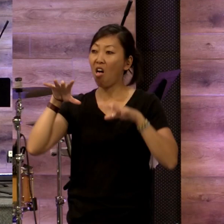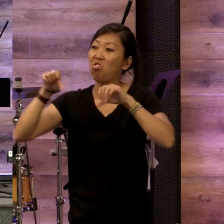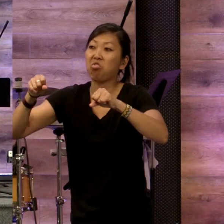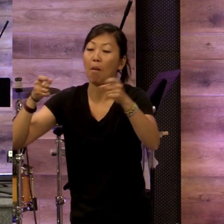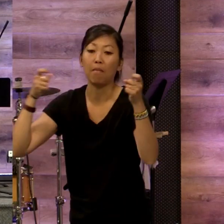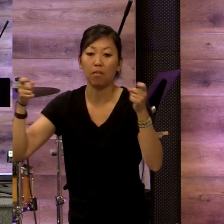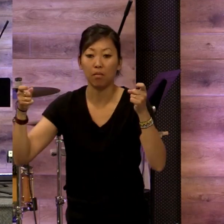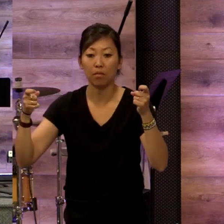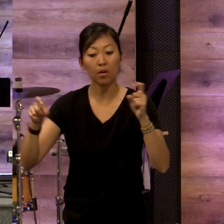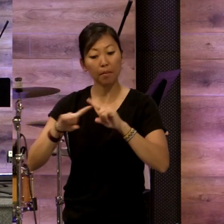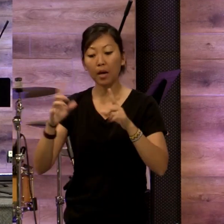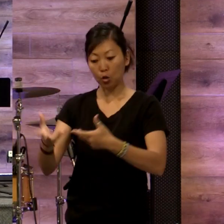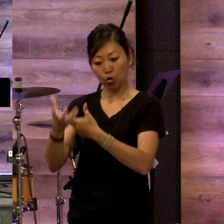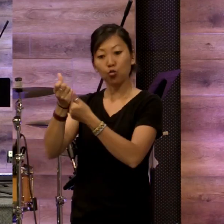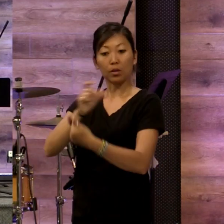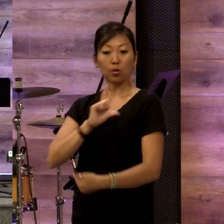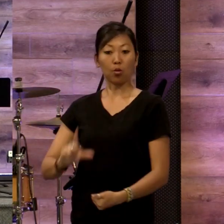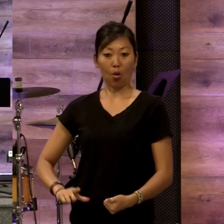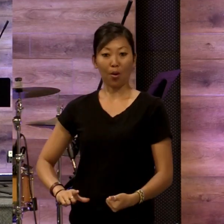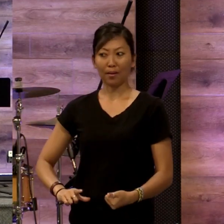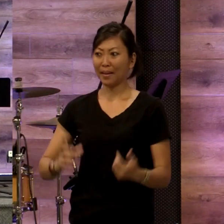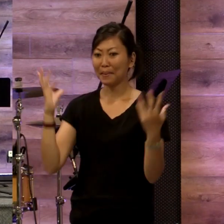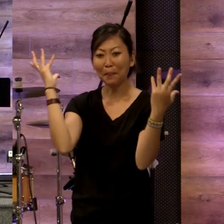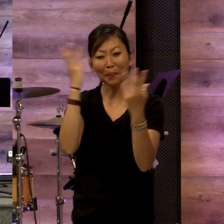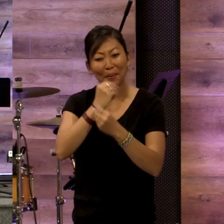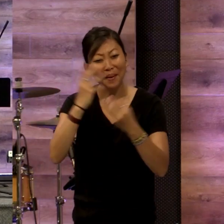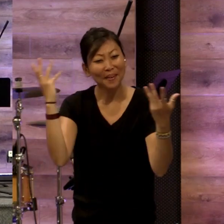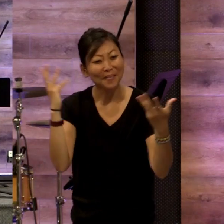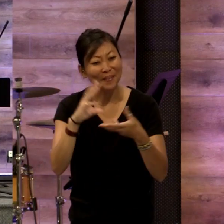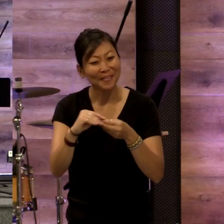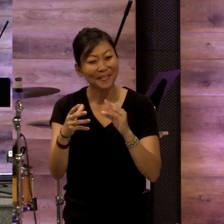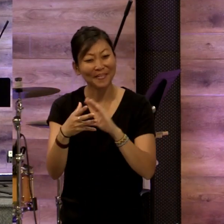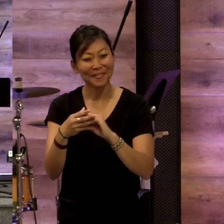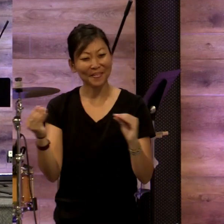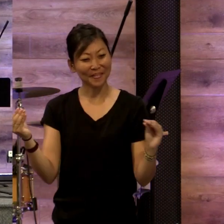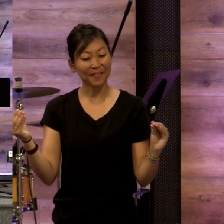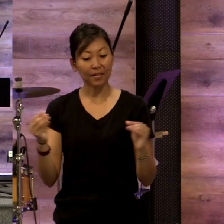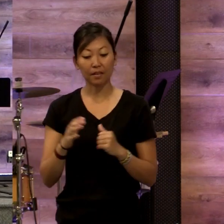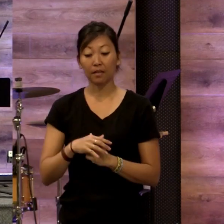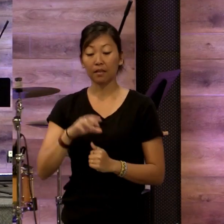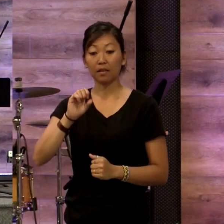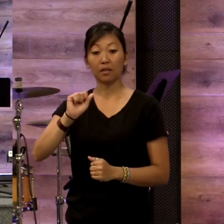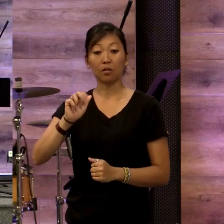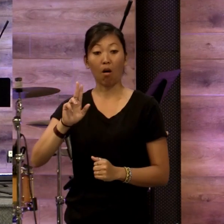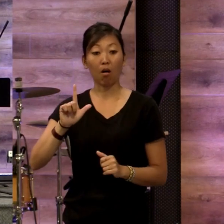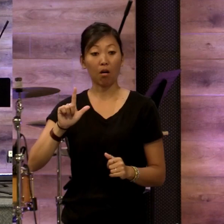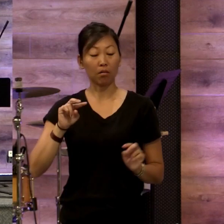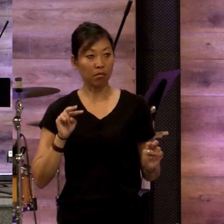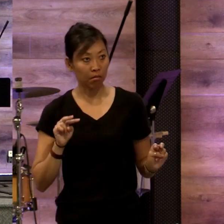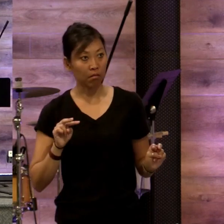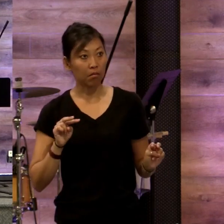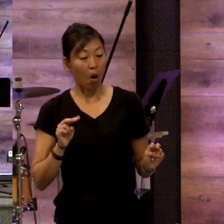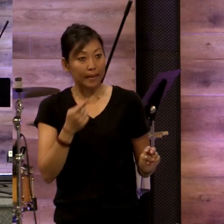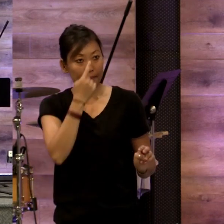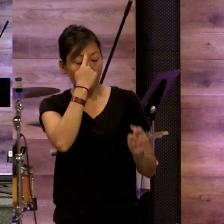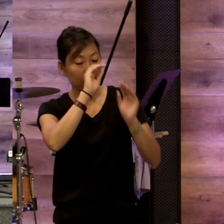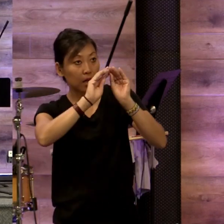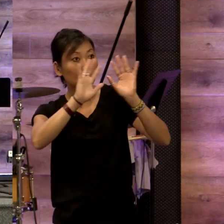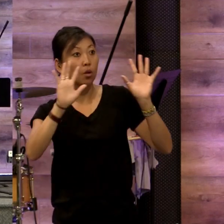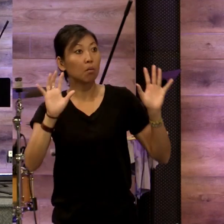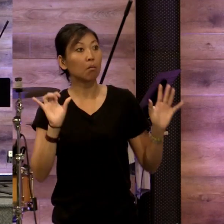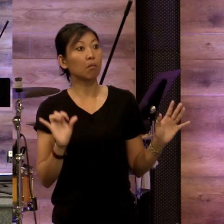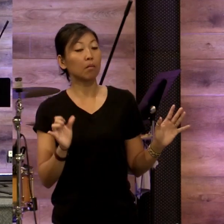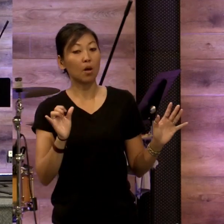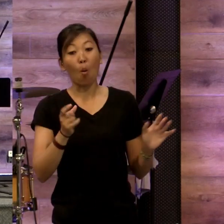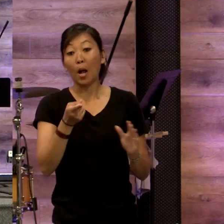himself to the Lord. It's beautiful, isn't it? Saul hears this and has a moment of clarity. Now,